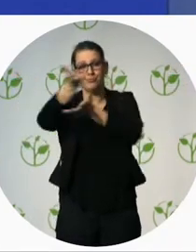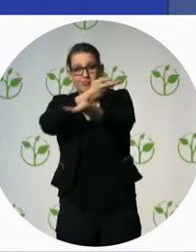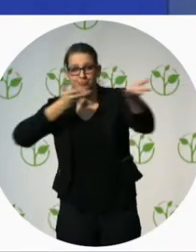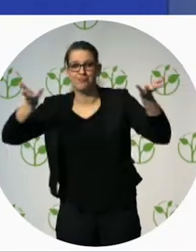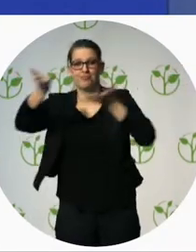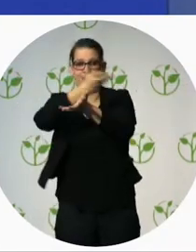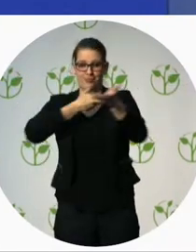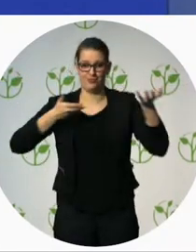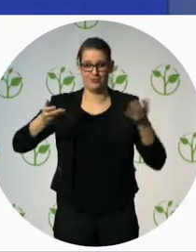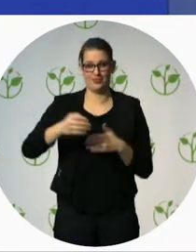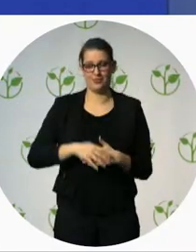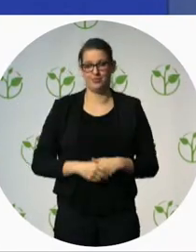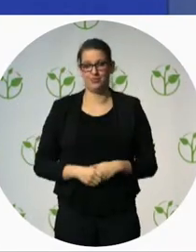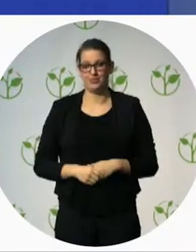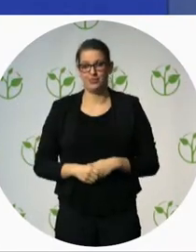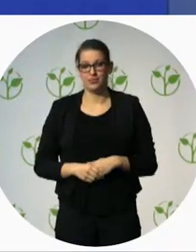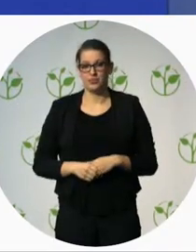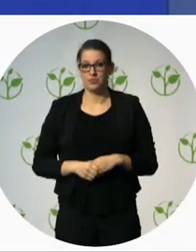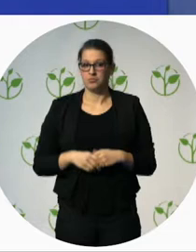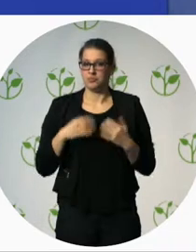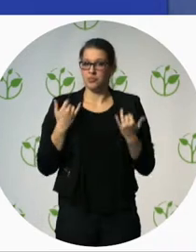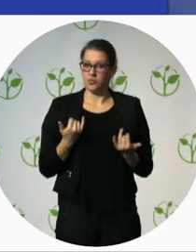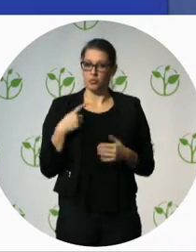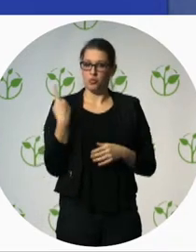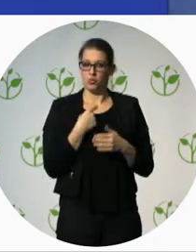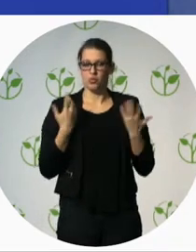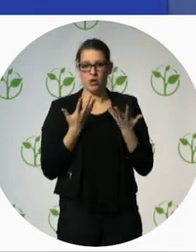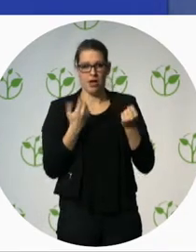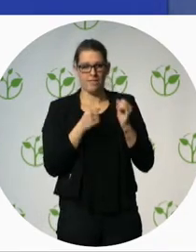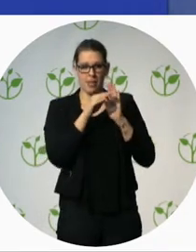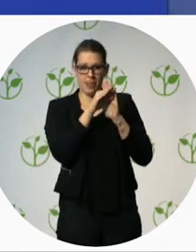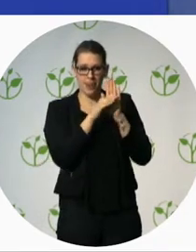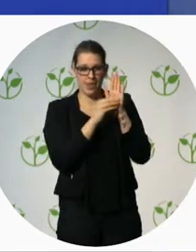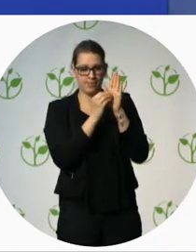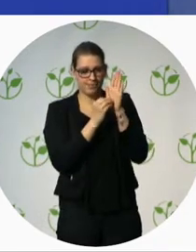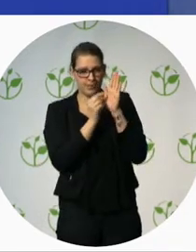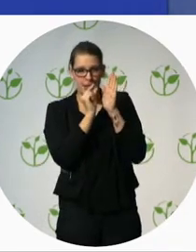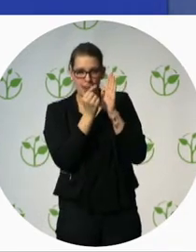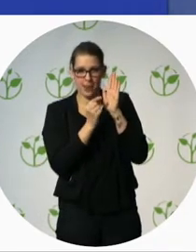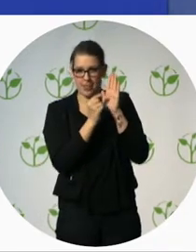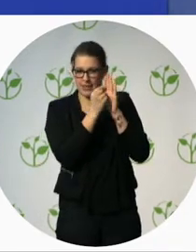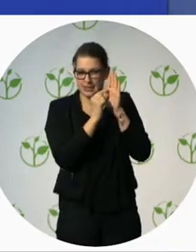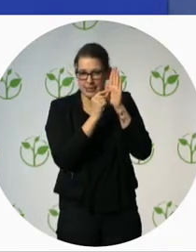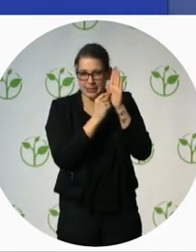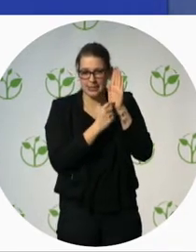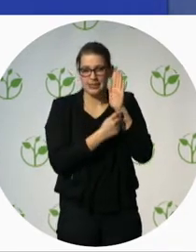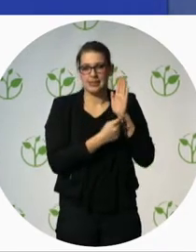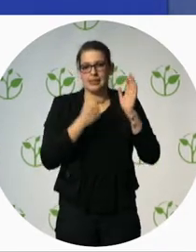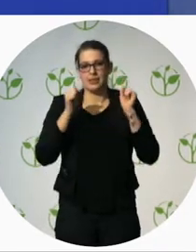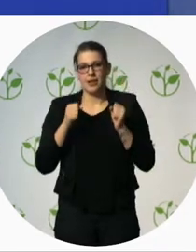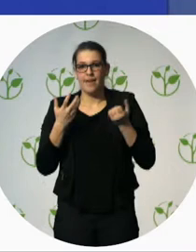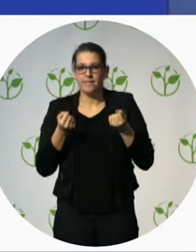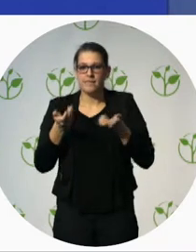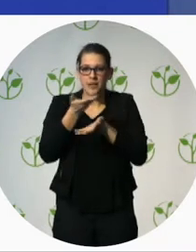Act that deals with enforcement, very important. We start very soft. First,